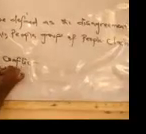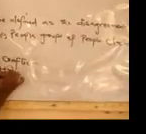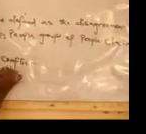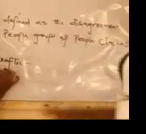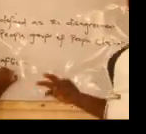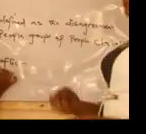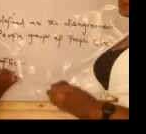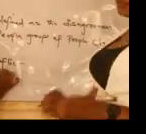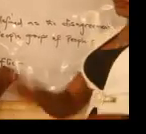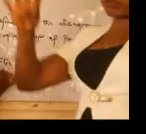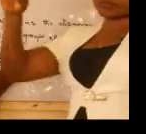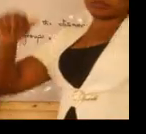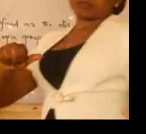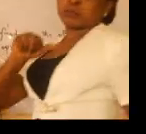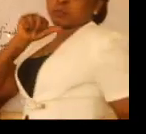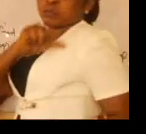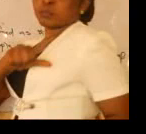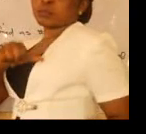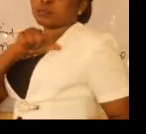attitudinal.